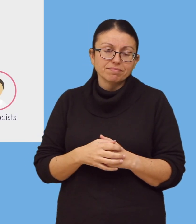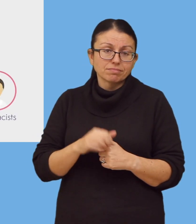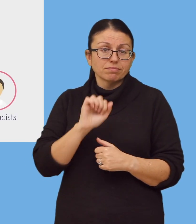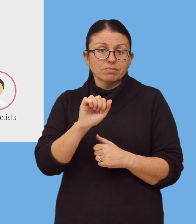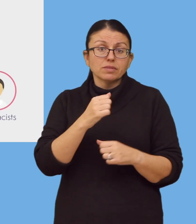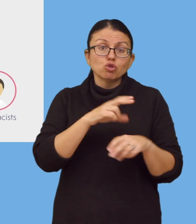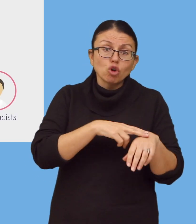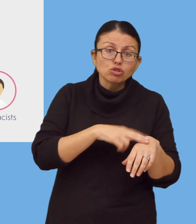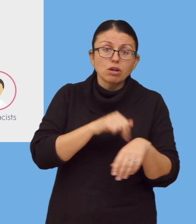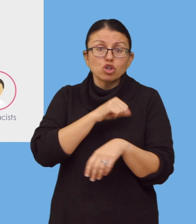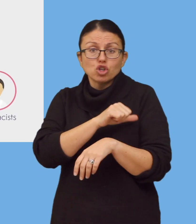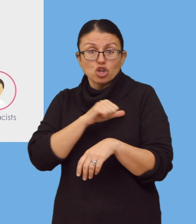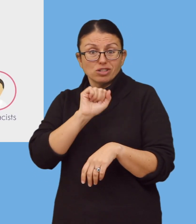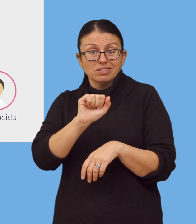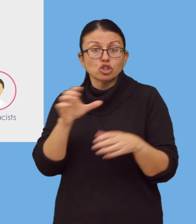anaesthetists, pharmacists,